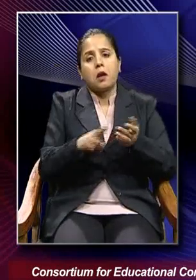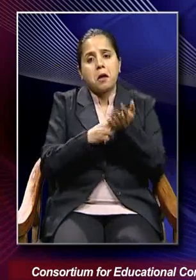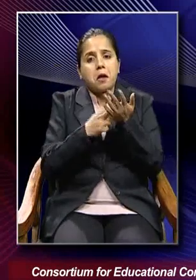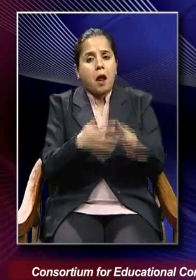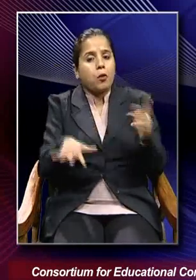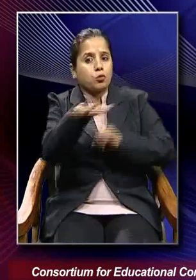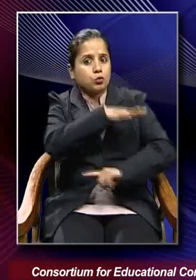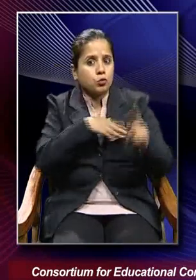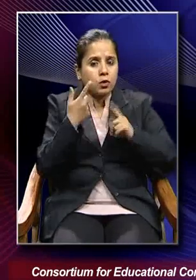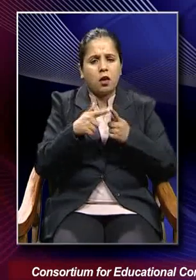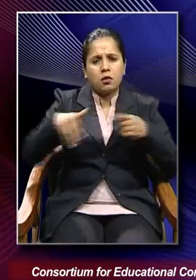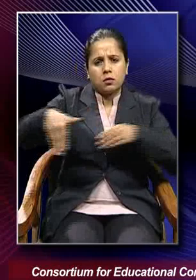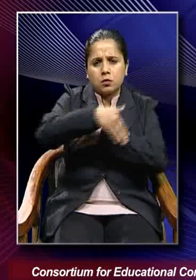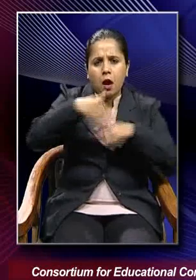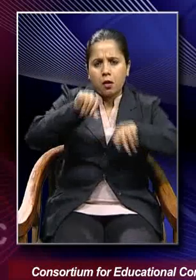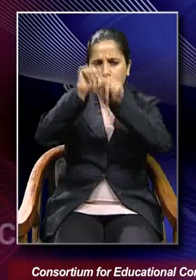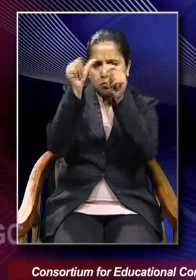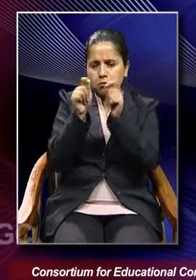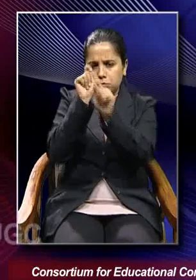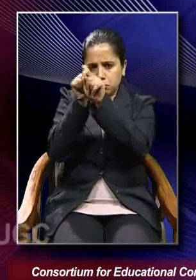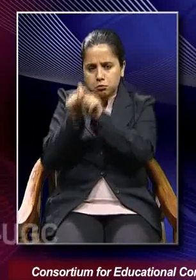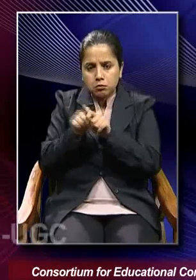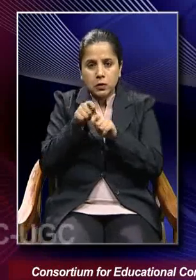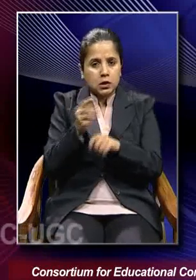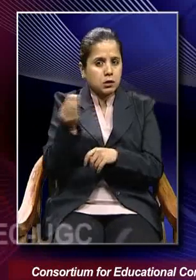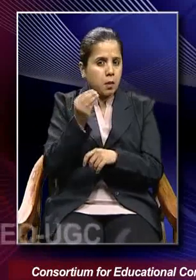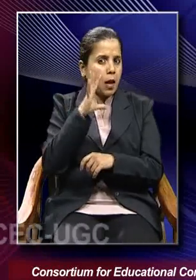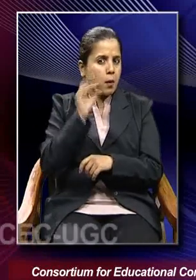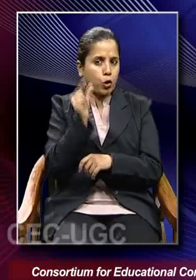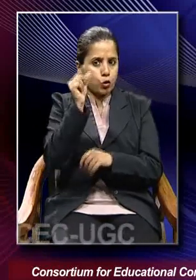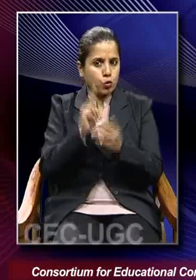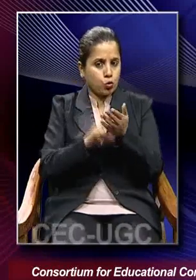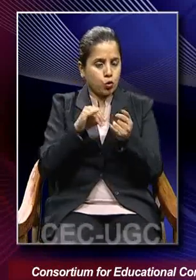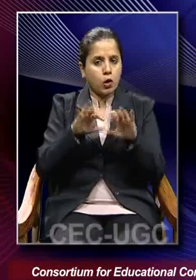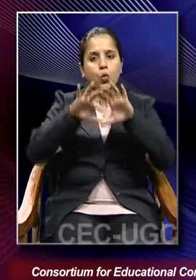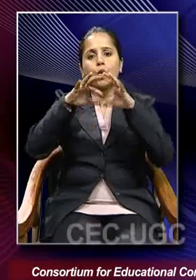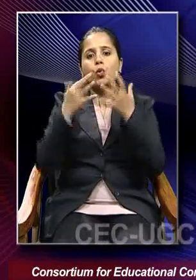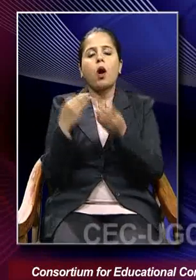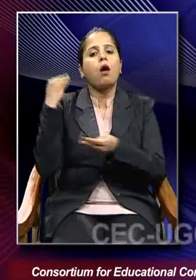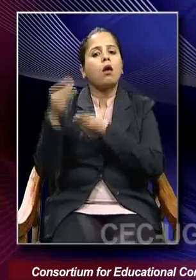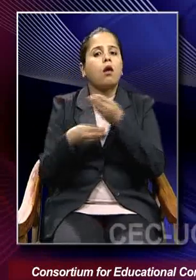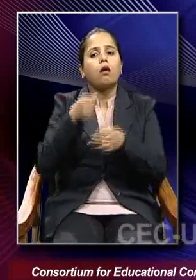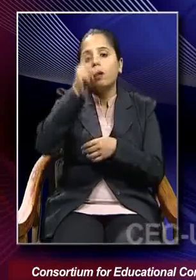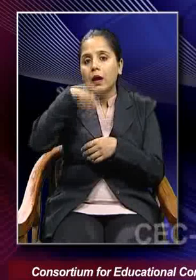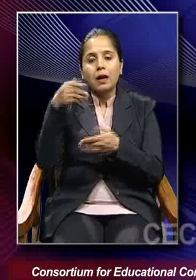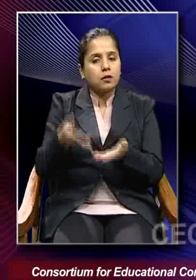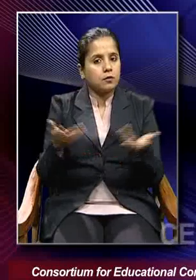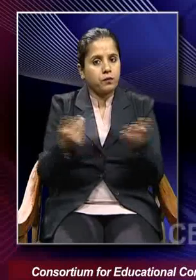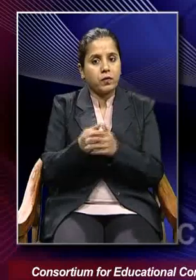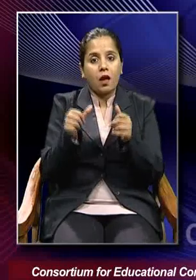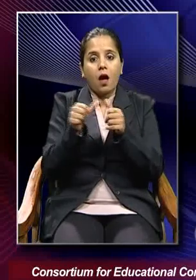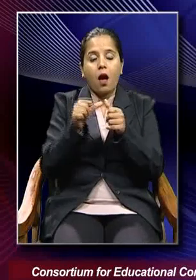to architectural marvels, some of the important UNESCO World Heritage Sites in India are